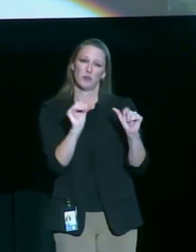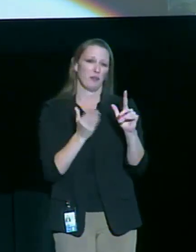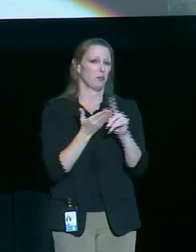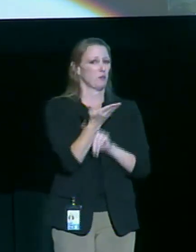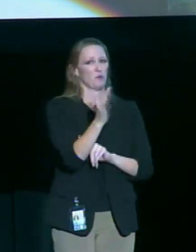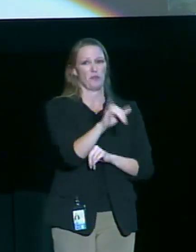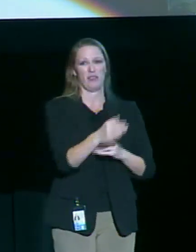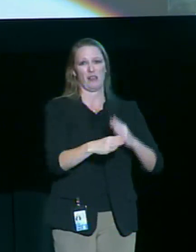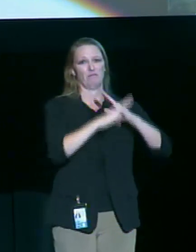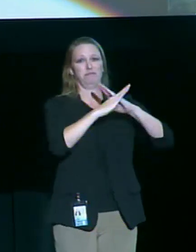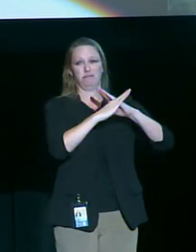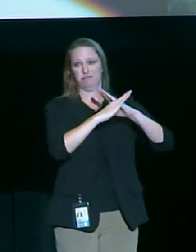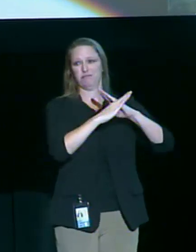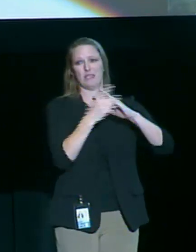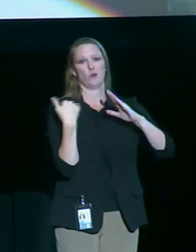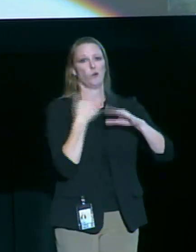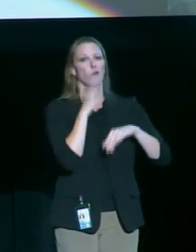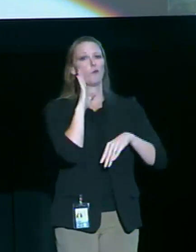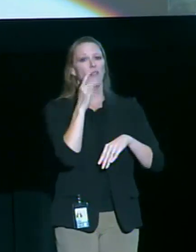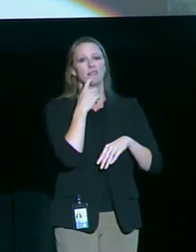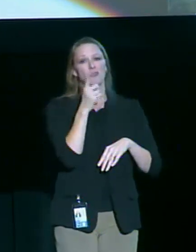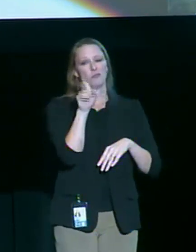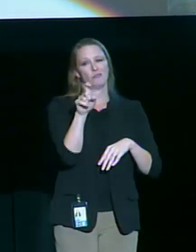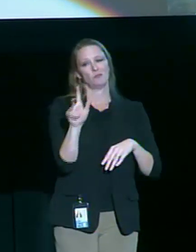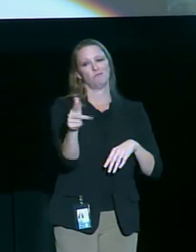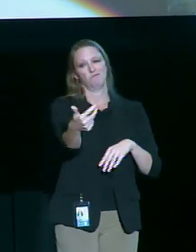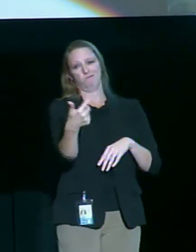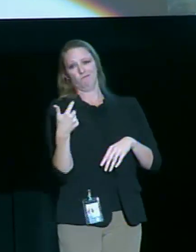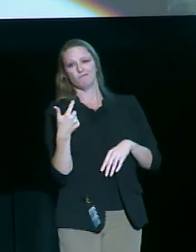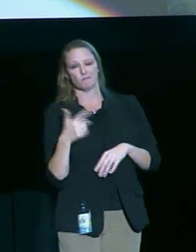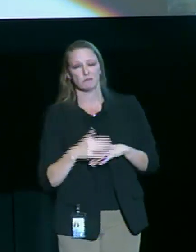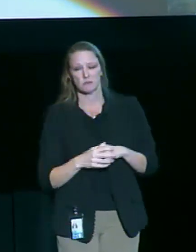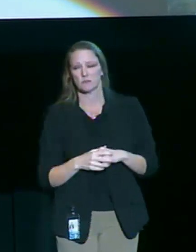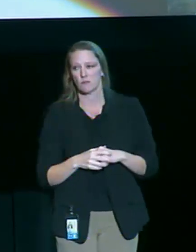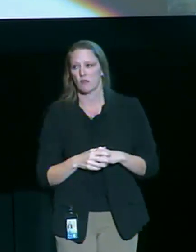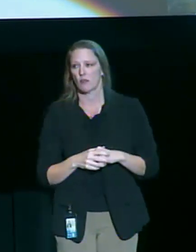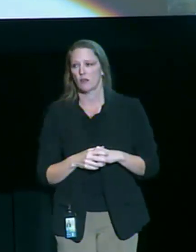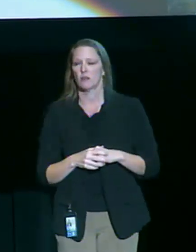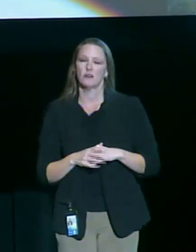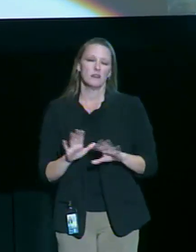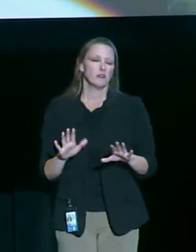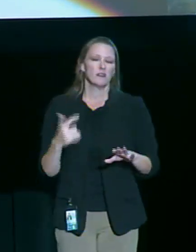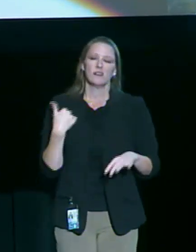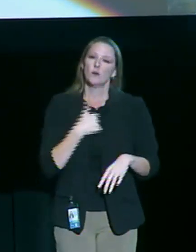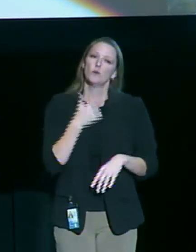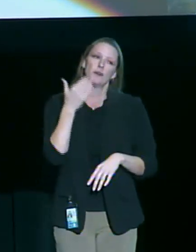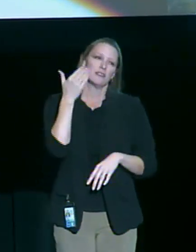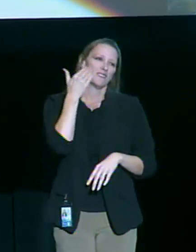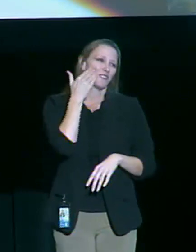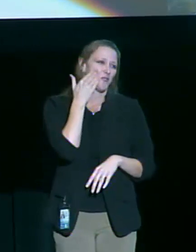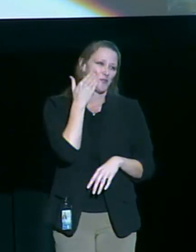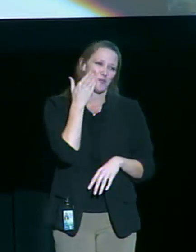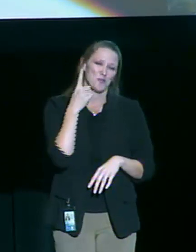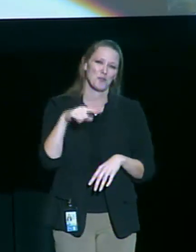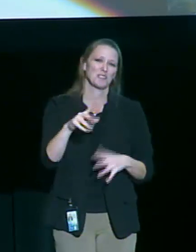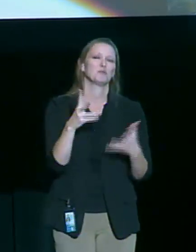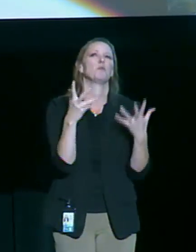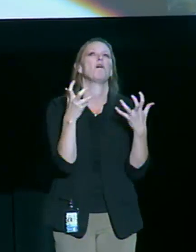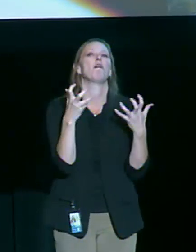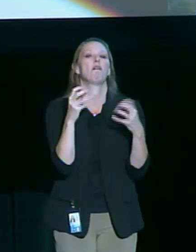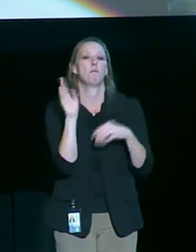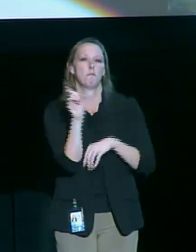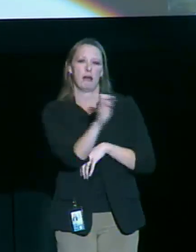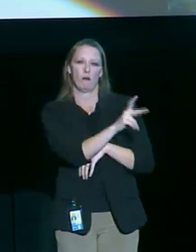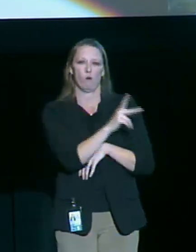these closures. We will turn you away. And we know that everyone just wants to get home.